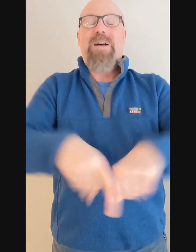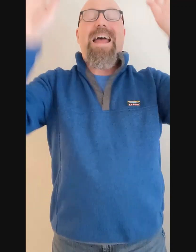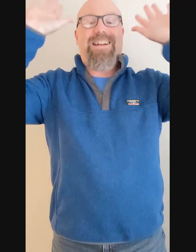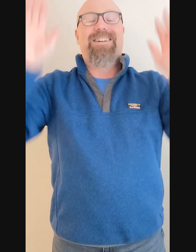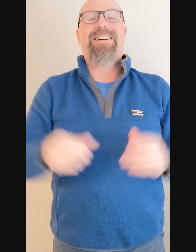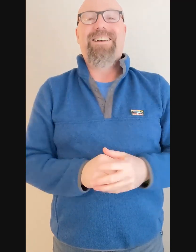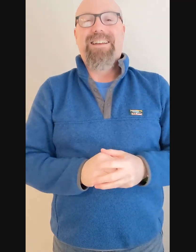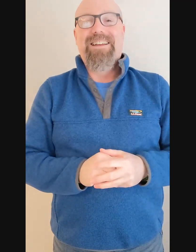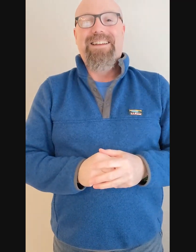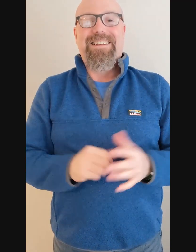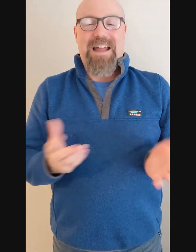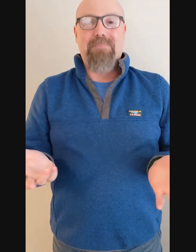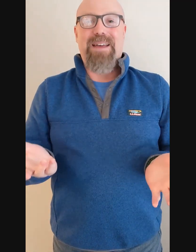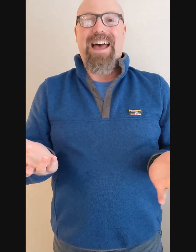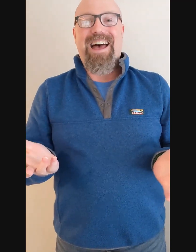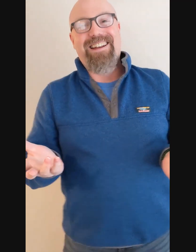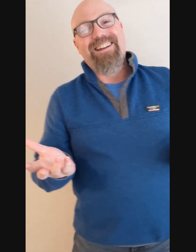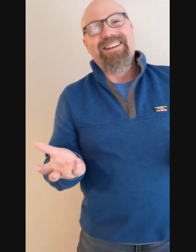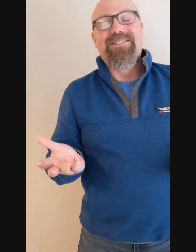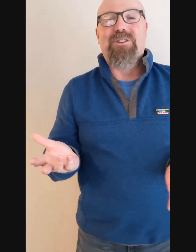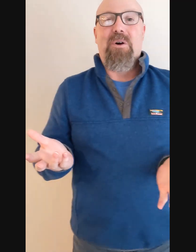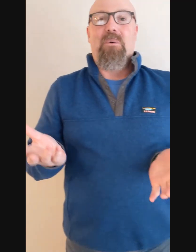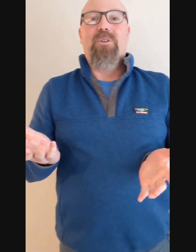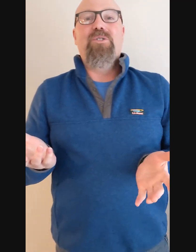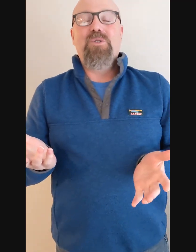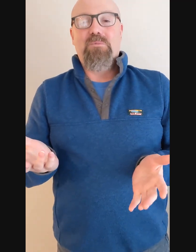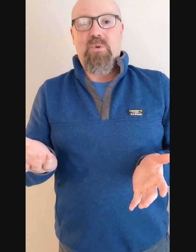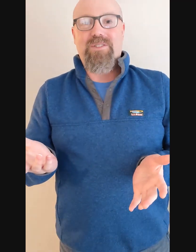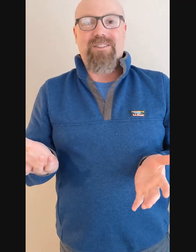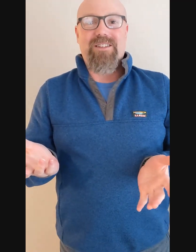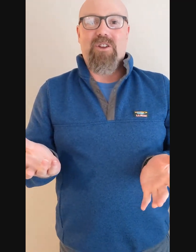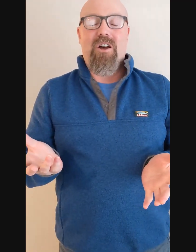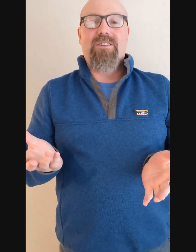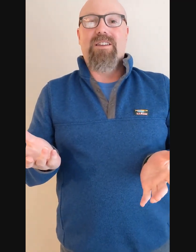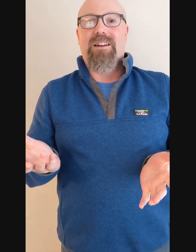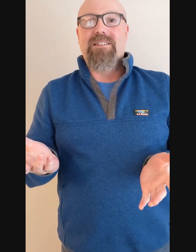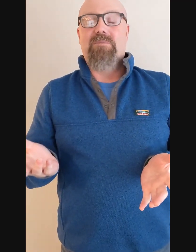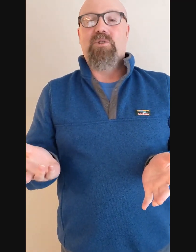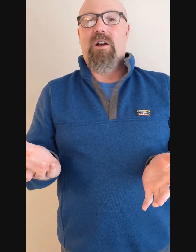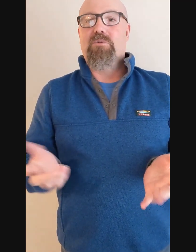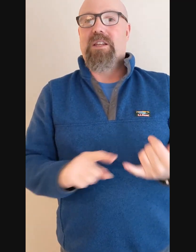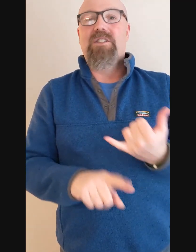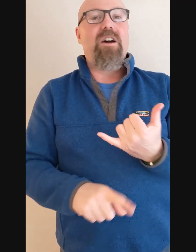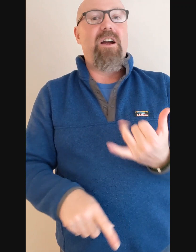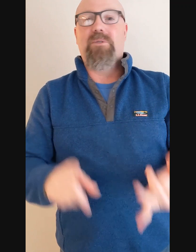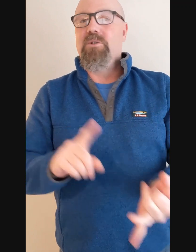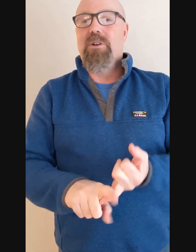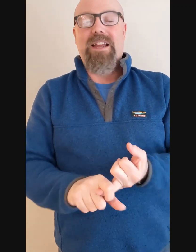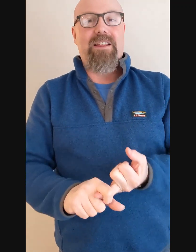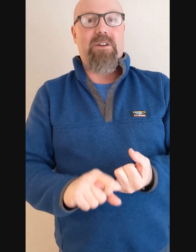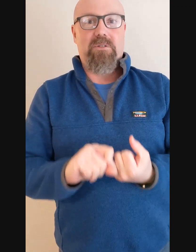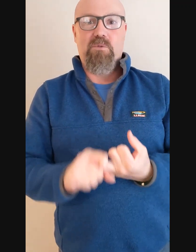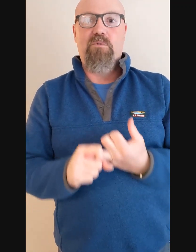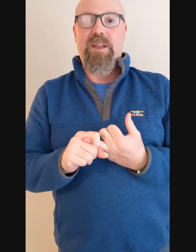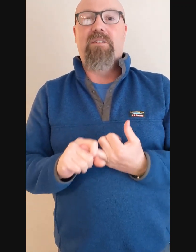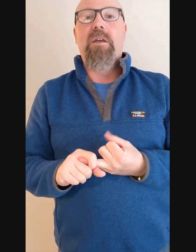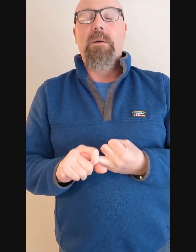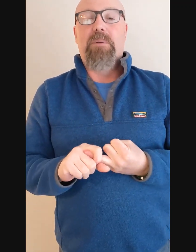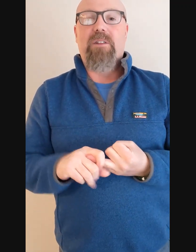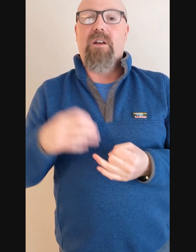Hey! Not bad. So we'll do some more silly songs, some songs with guitar, with ukulele, with movements, but I thought this